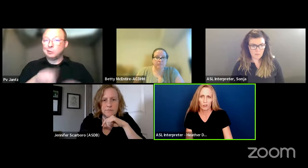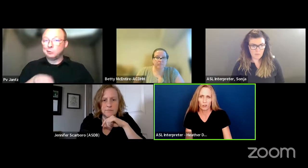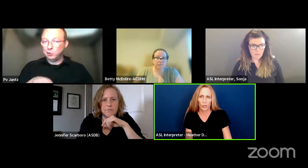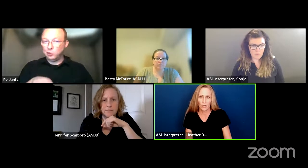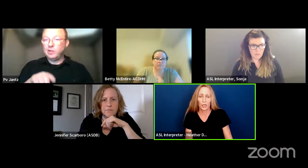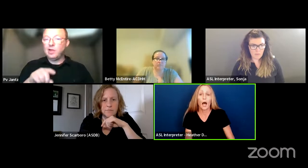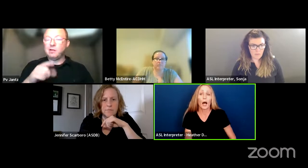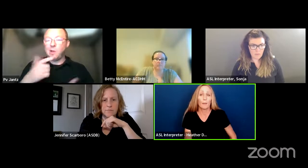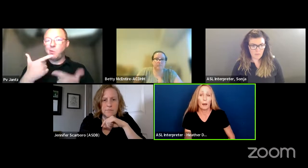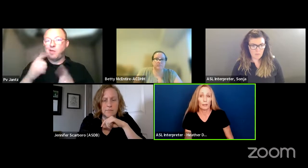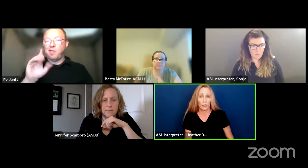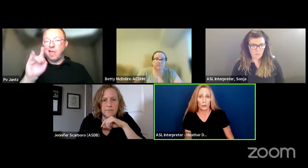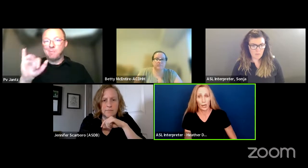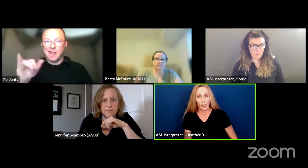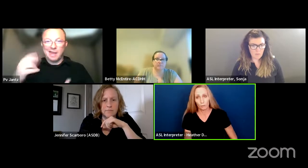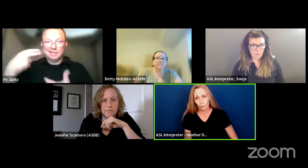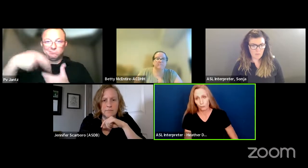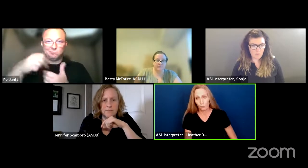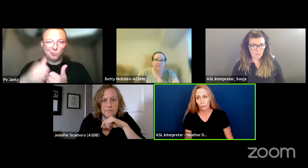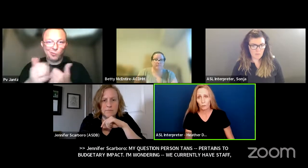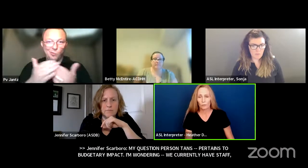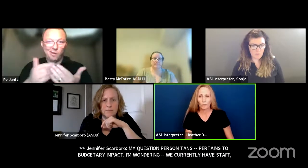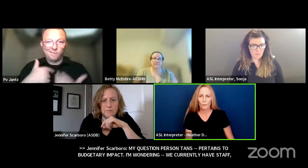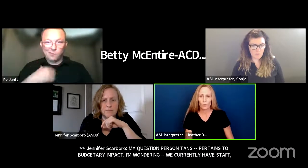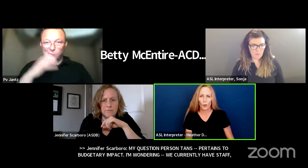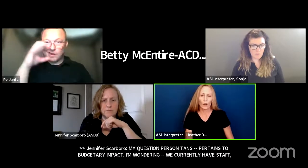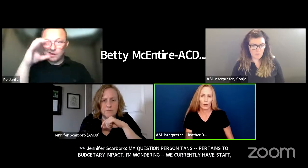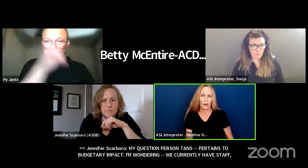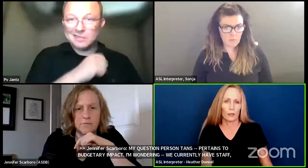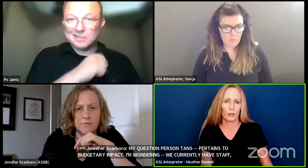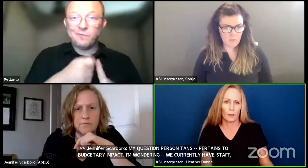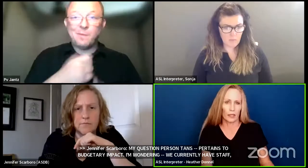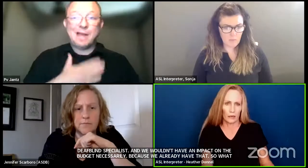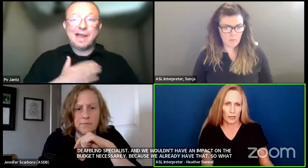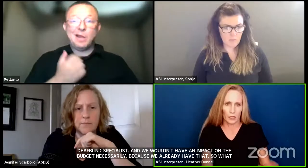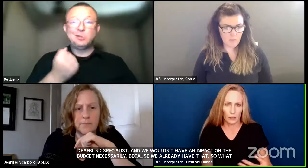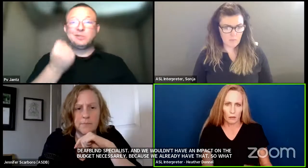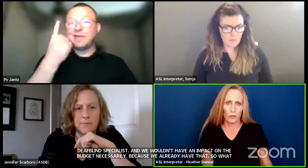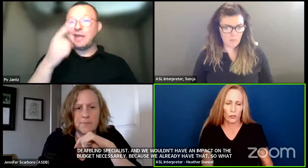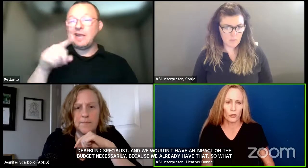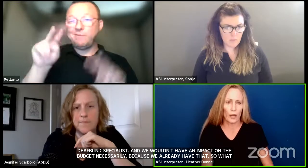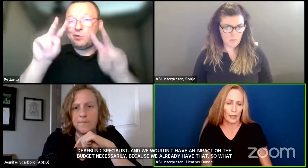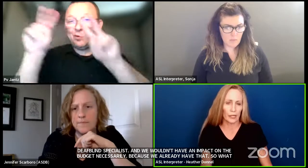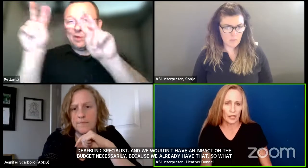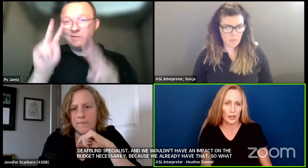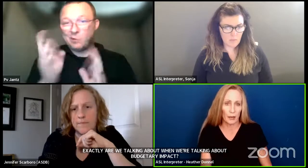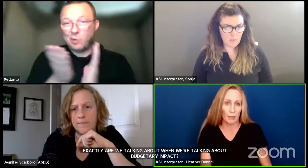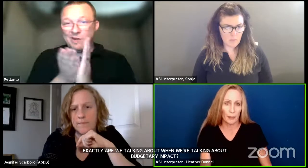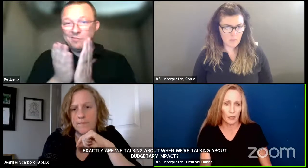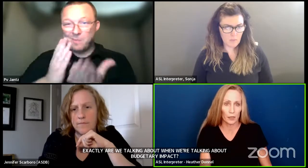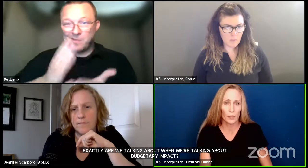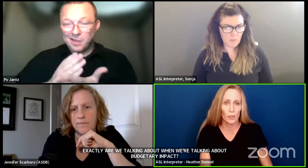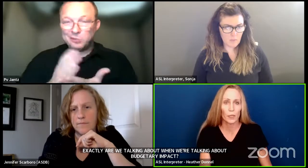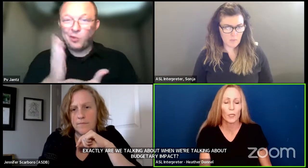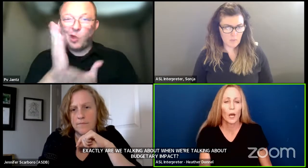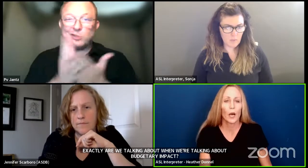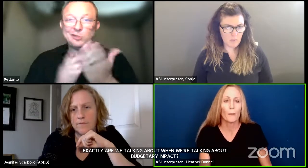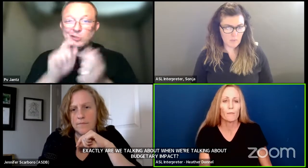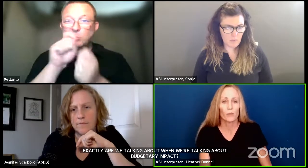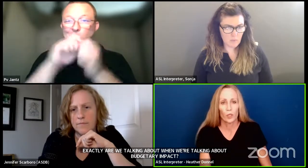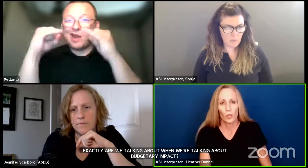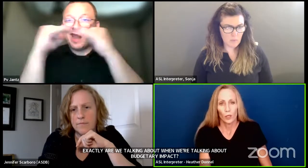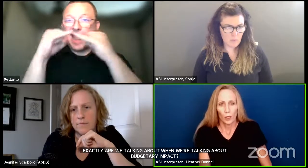This is Commissioner Jantz. I'm happy to answer that. I'll allow Betty obviously to add into anything I might miss.